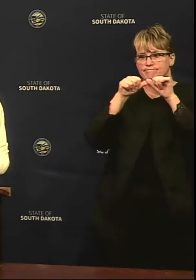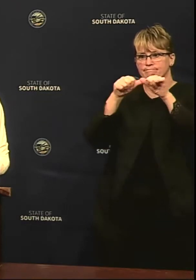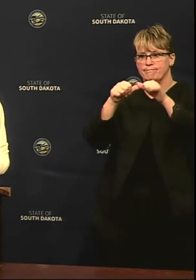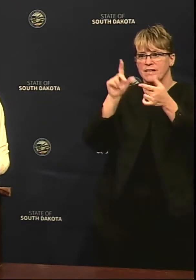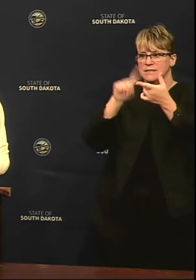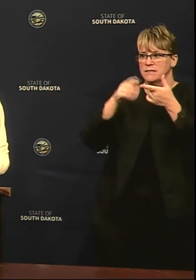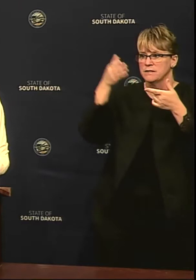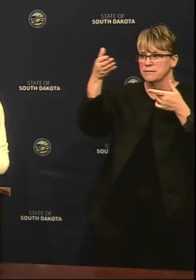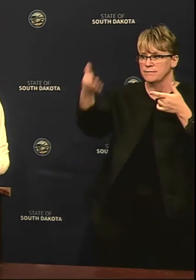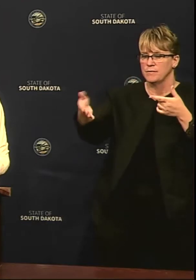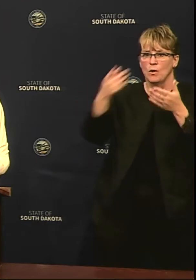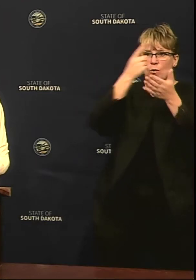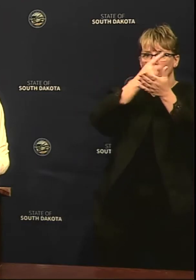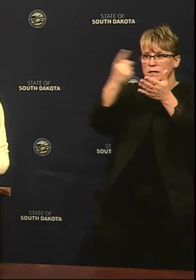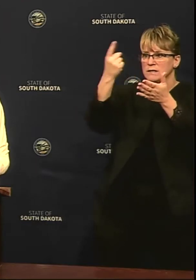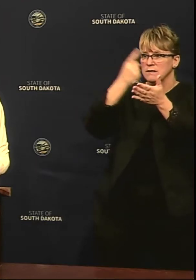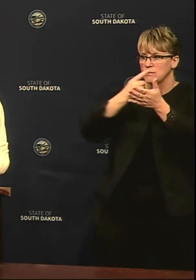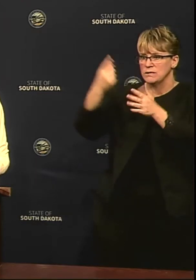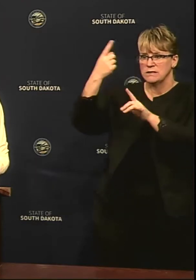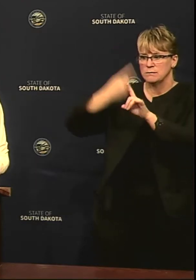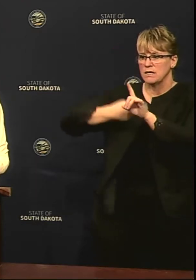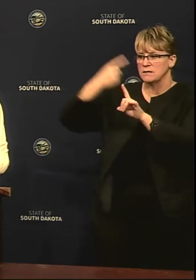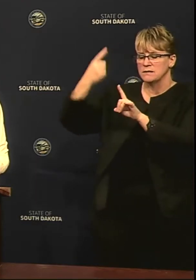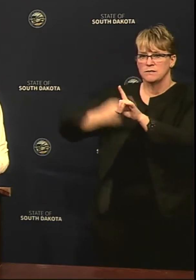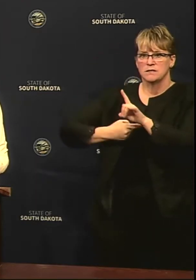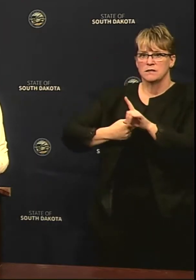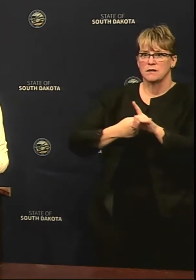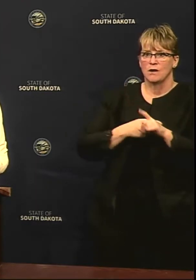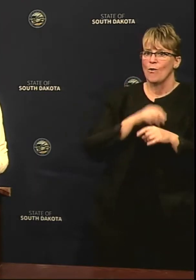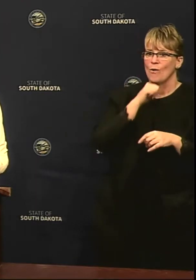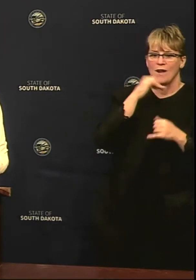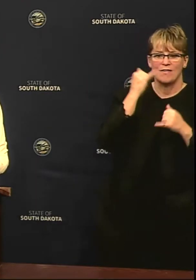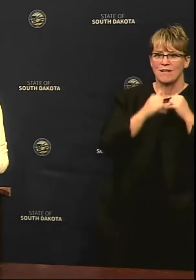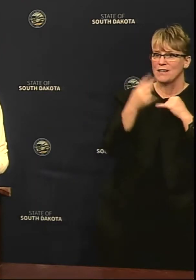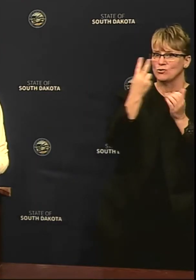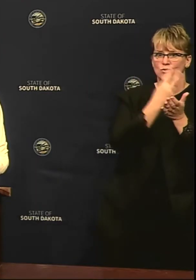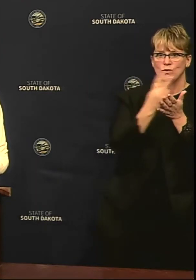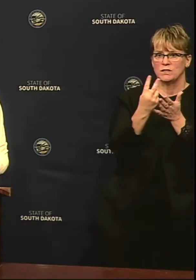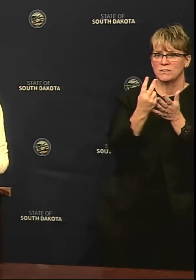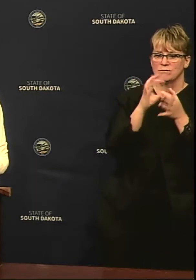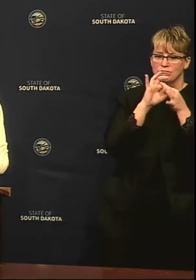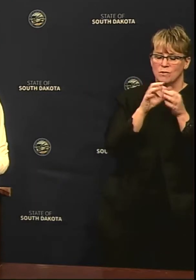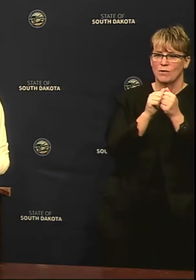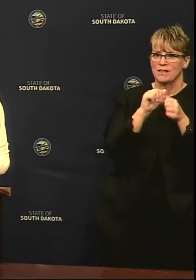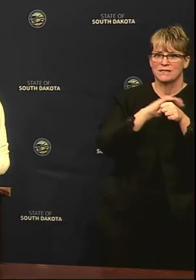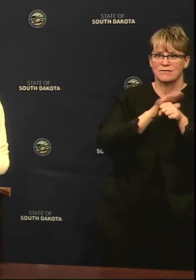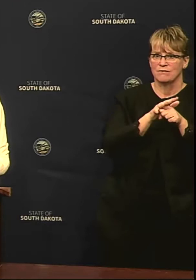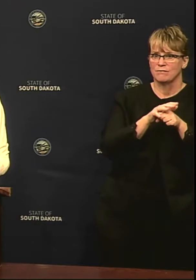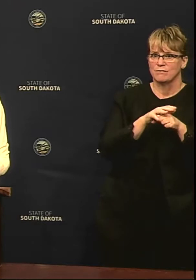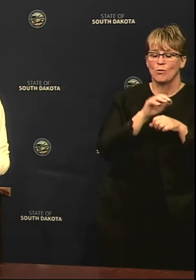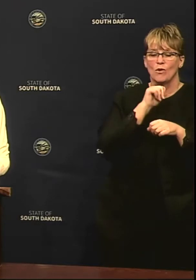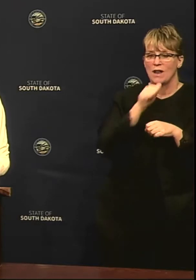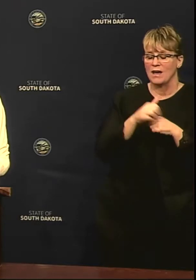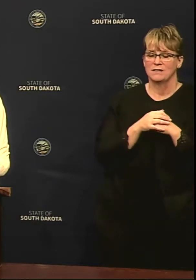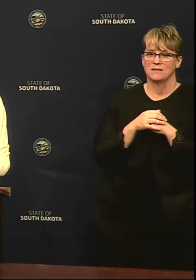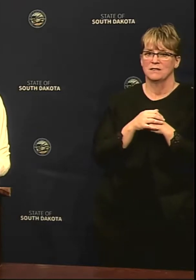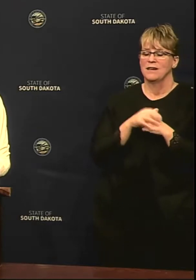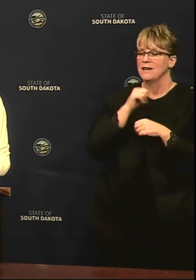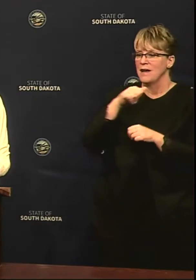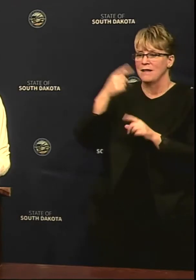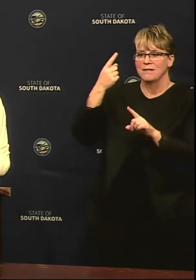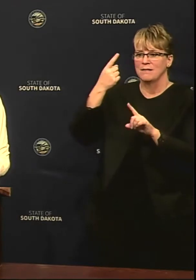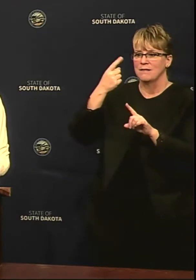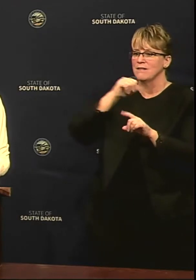can do this for weeks to come yet, because we're not in the last 2 weeks of dealing with this virus. We're not even in the last